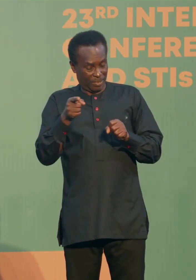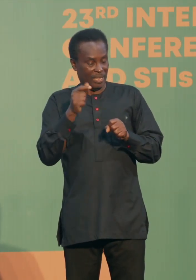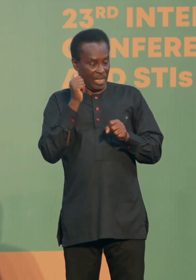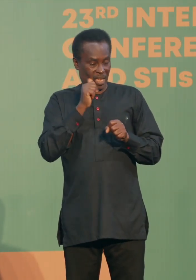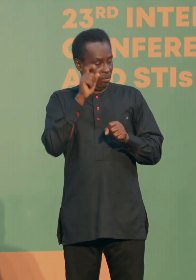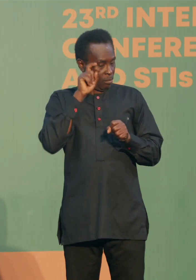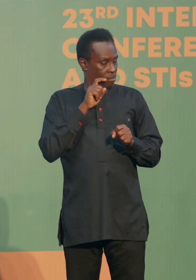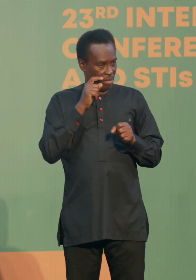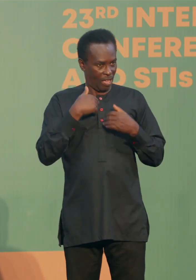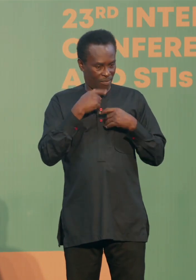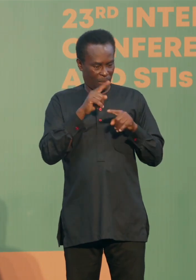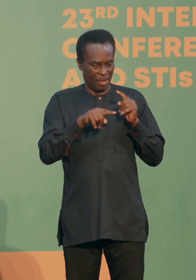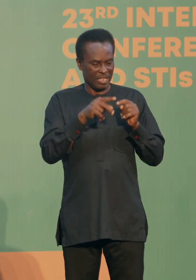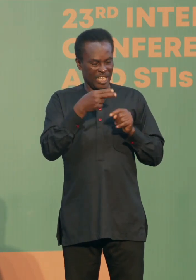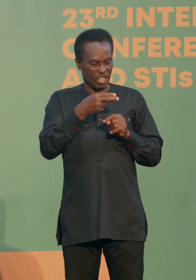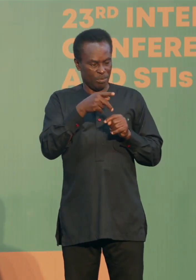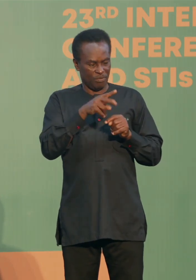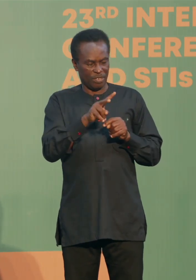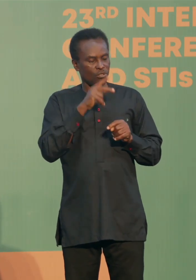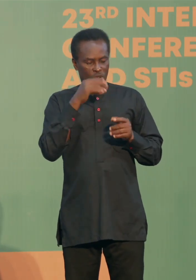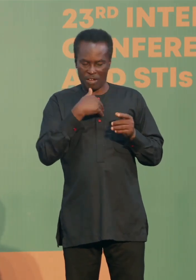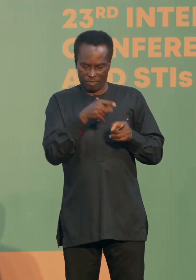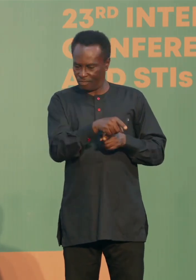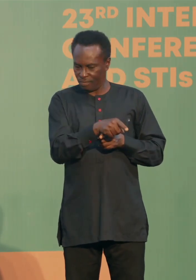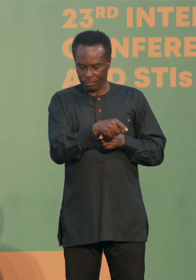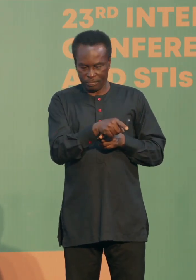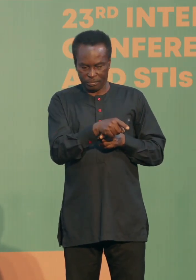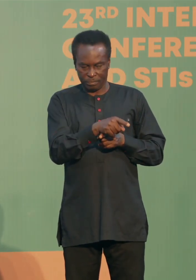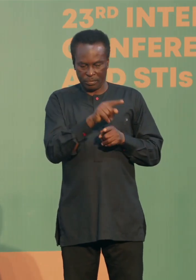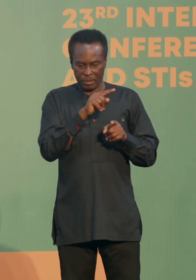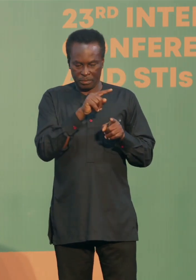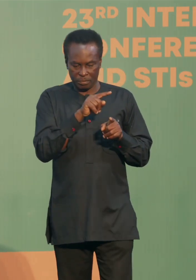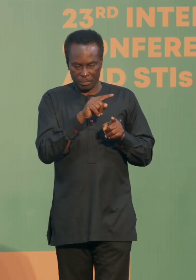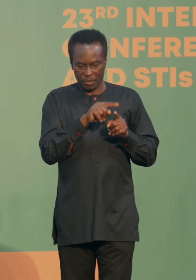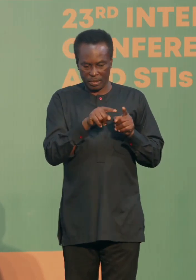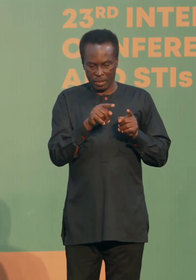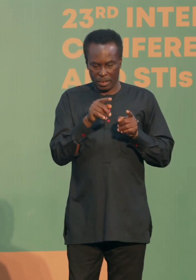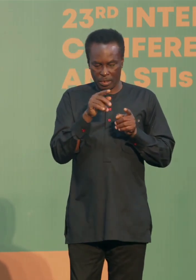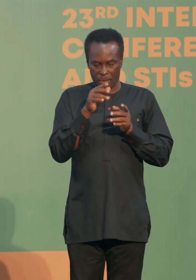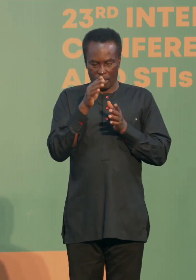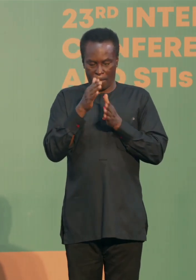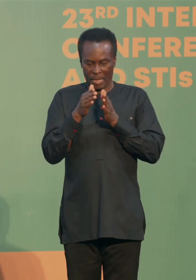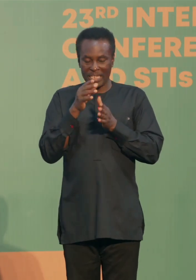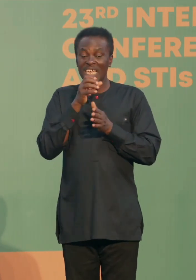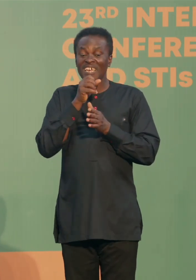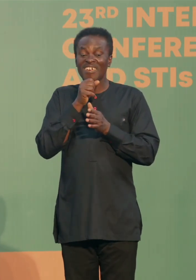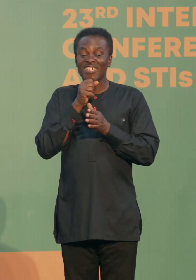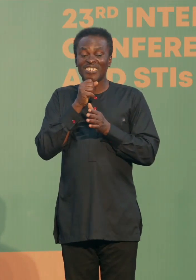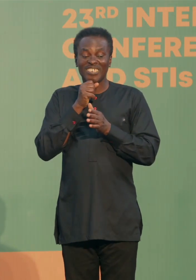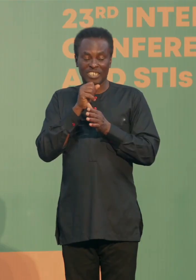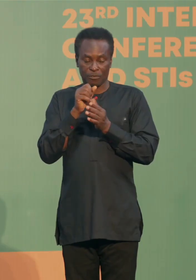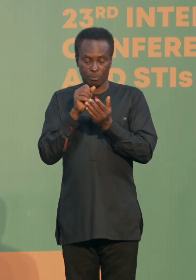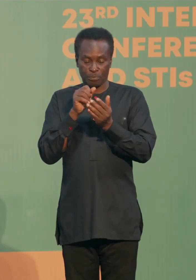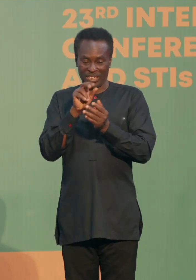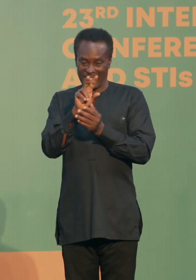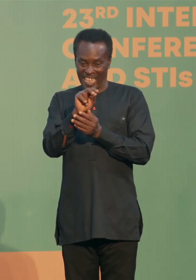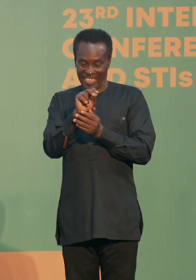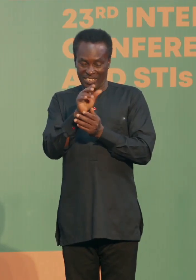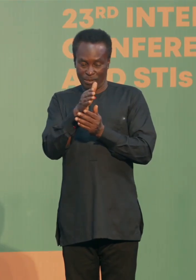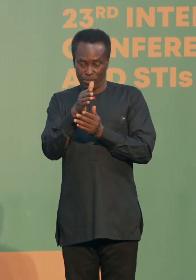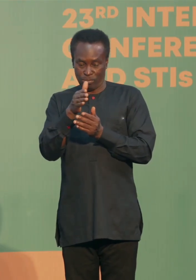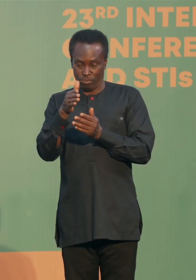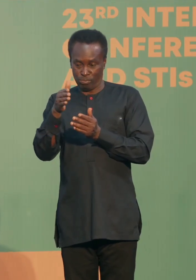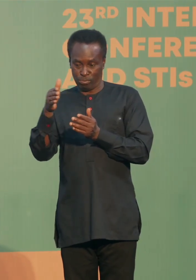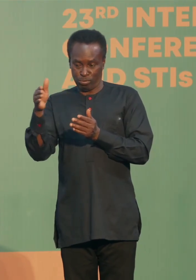at the graph when they start sexual activity. HPV is almost 80% if you do studies. It's very, very frequent